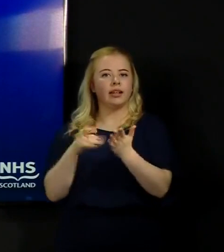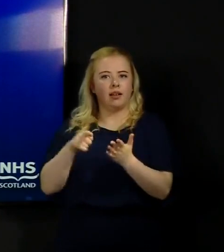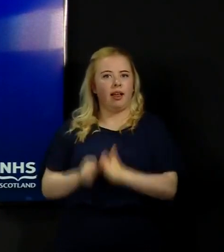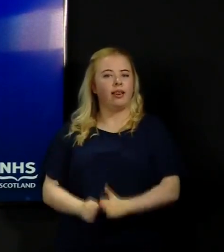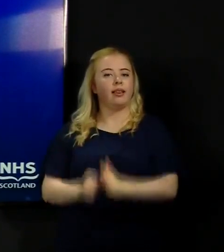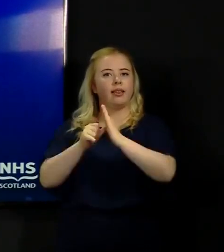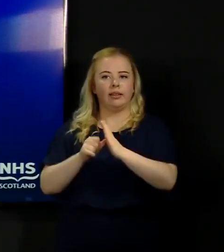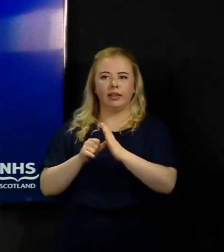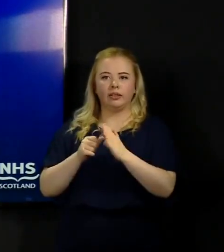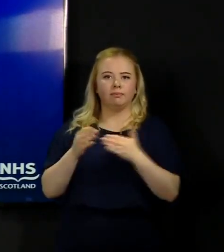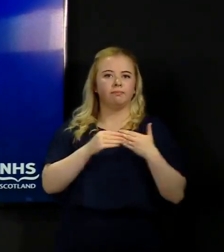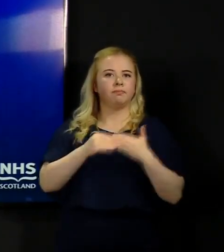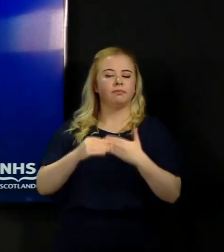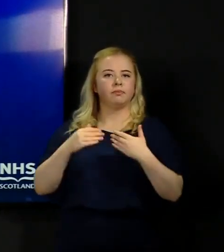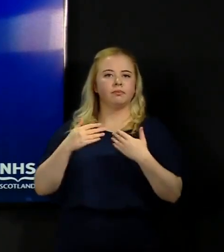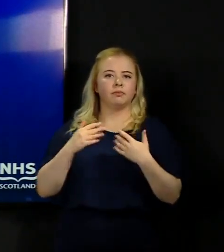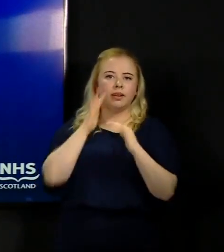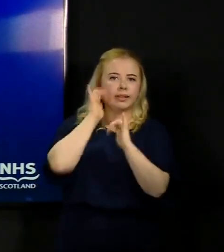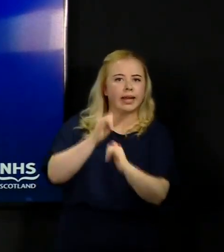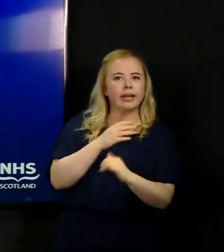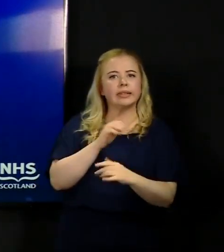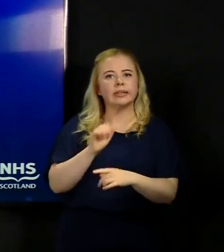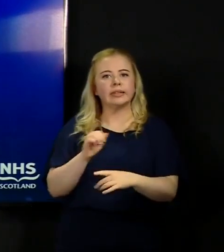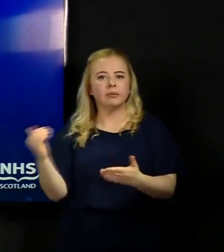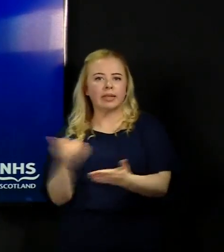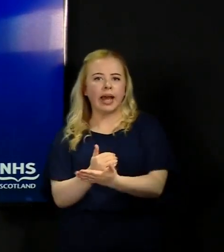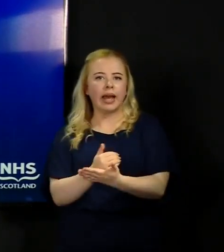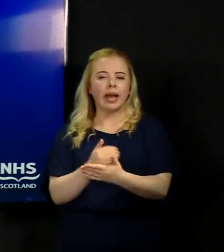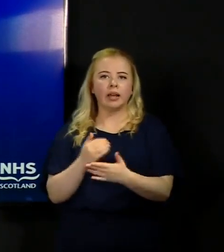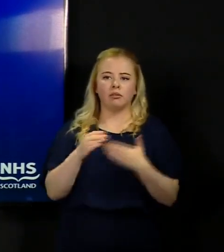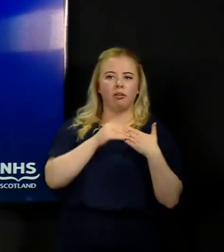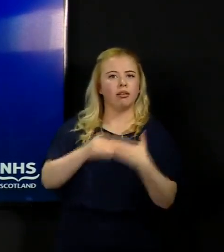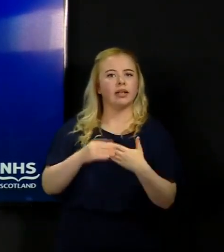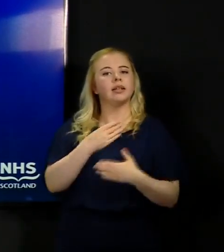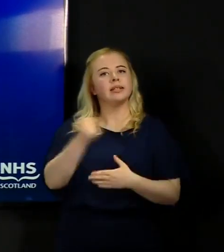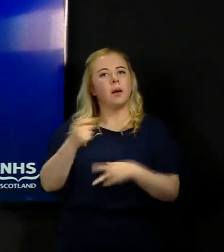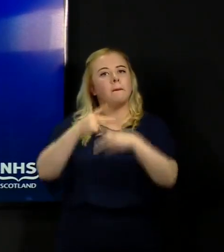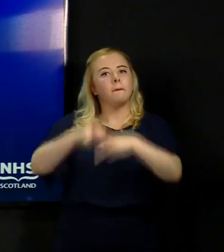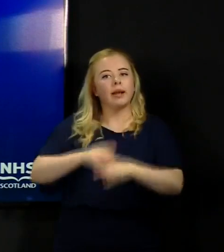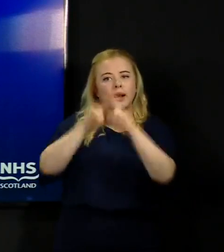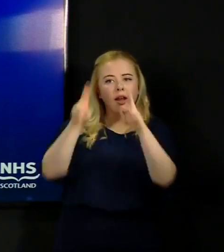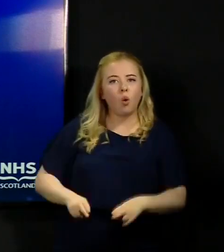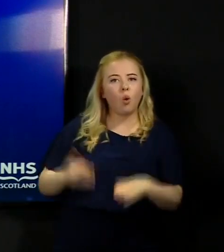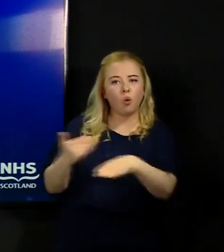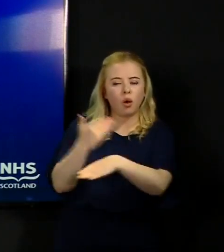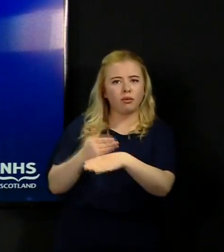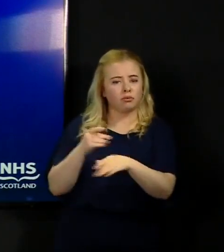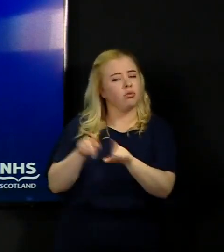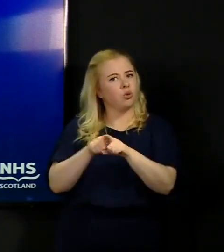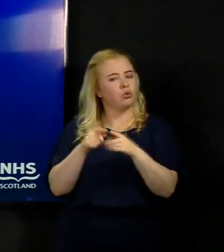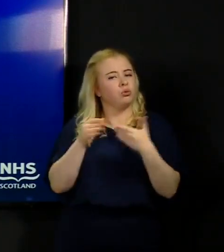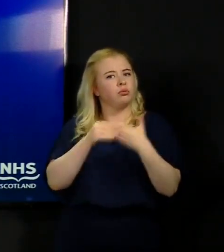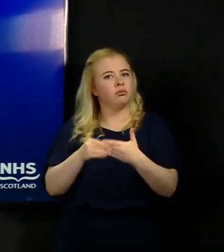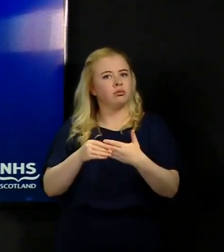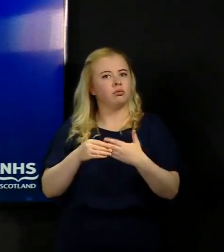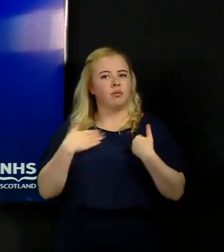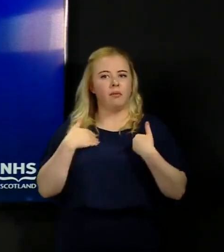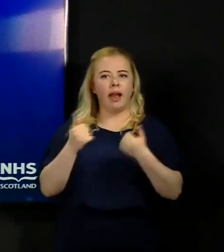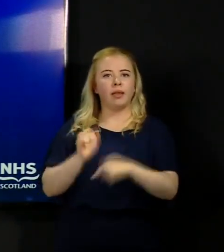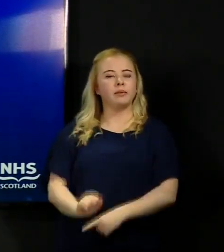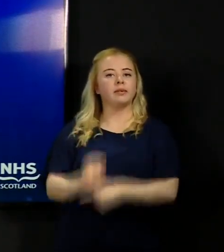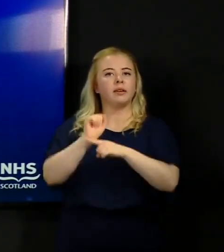and Protect. They are the leaders of some of this work we've done in our care homes, and they are leaders of the health protection teams, which have, since the